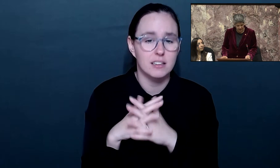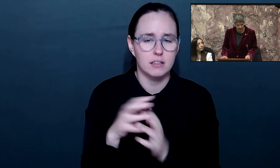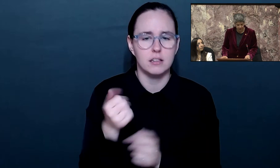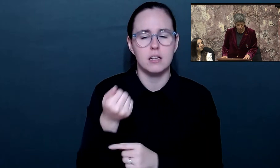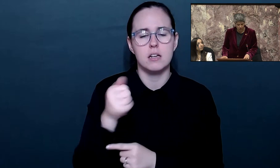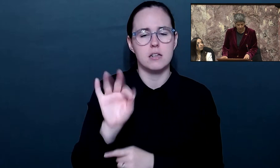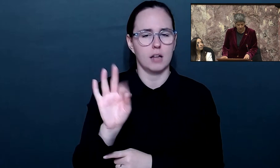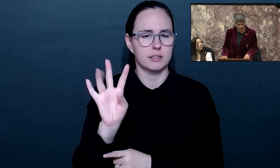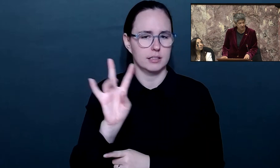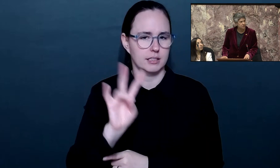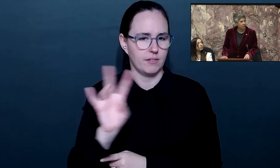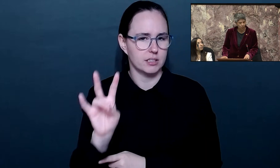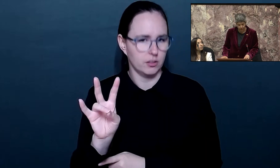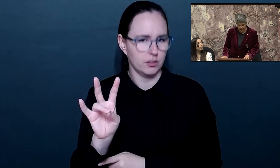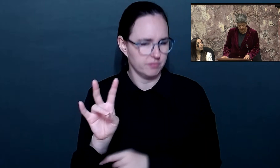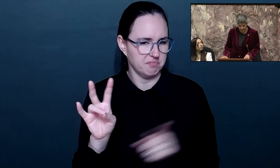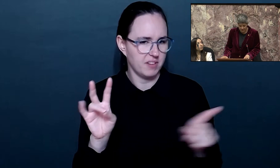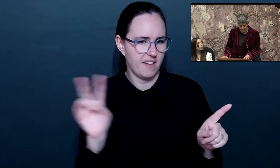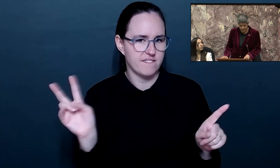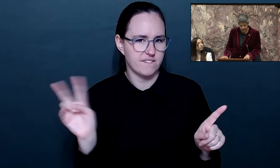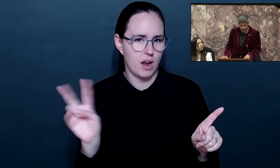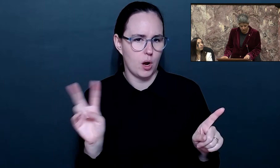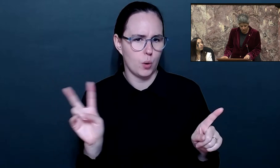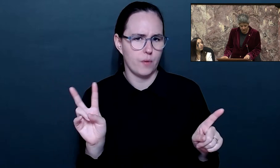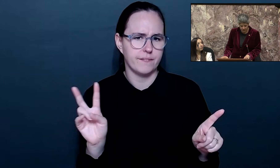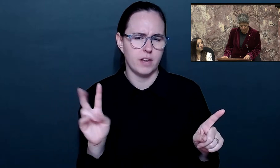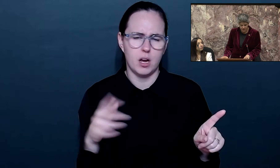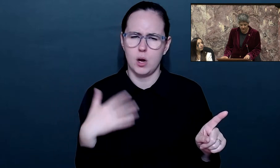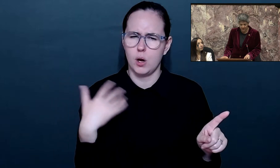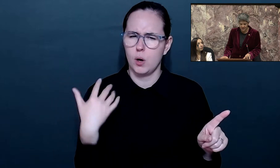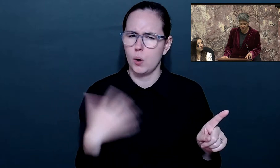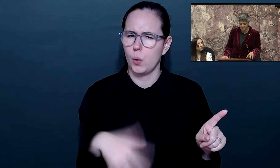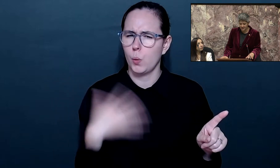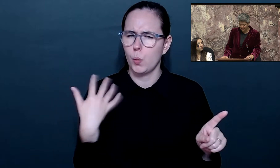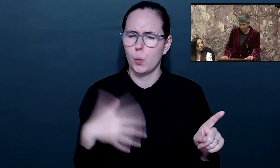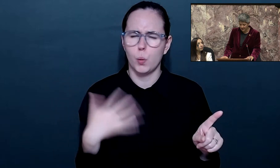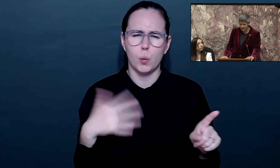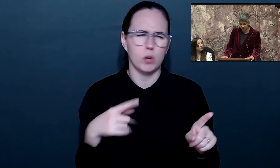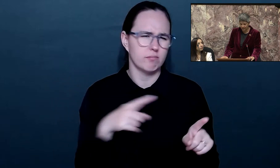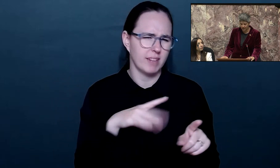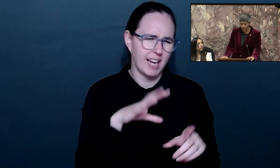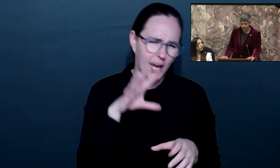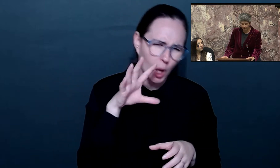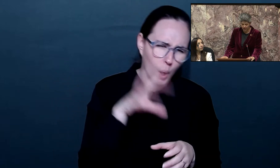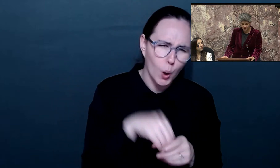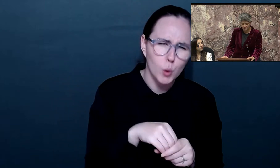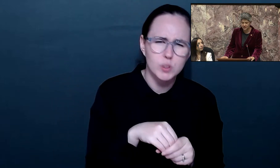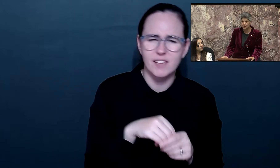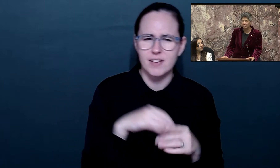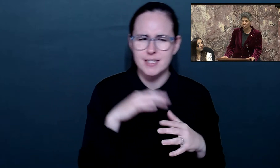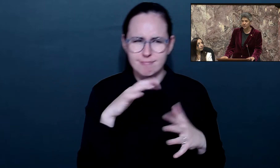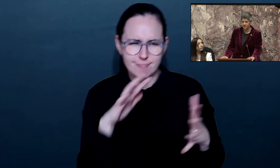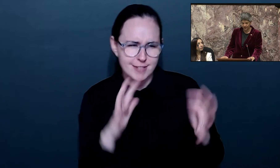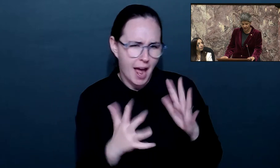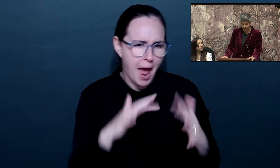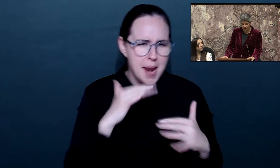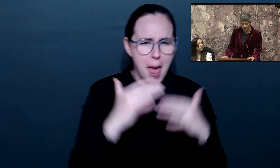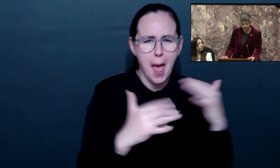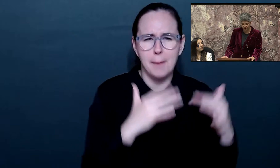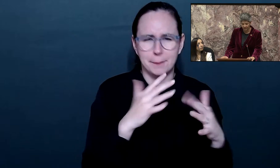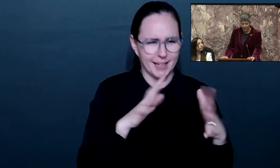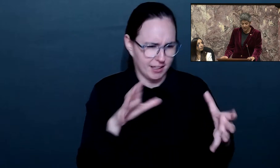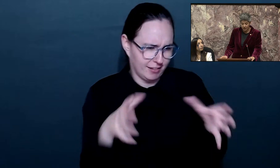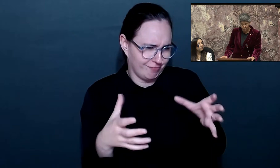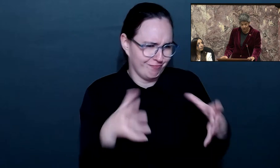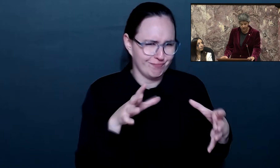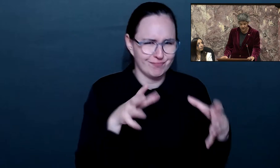and dynamic drop-in space for older adults. And over the years, they've maintained a steadfast commitment to advocacy, support, and community